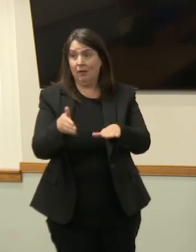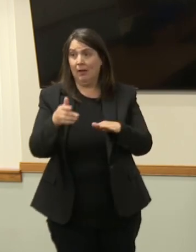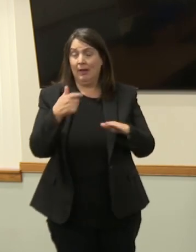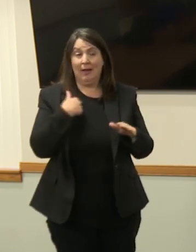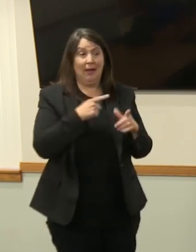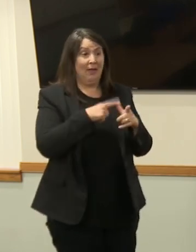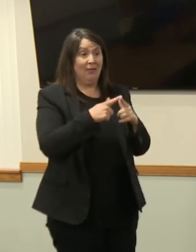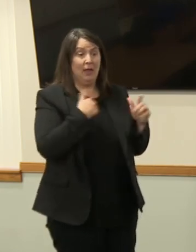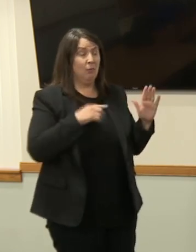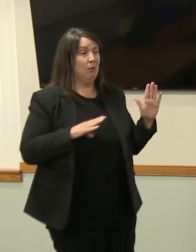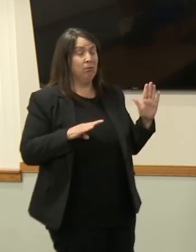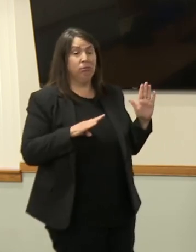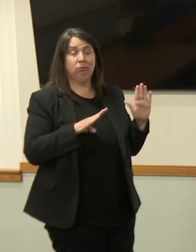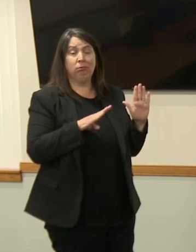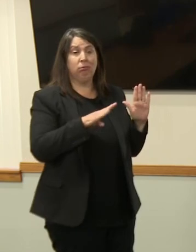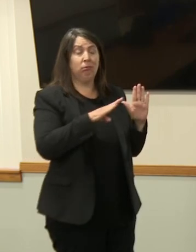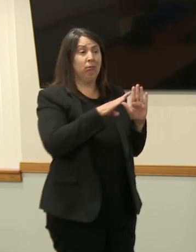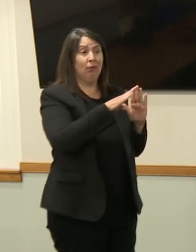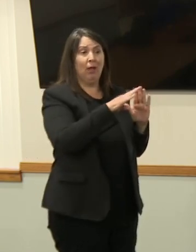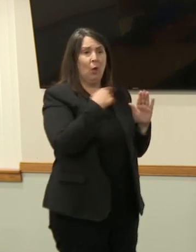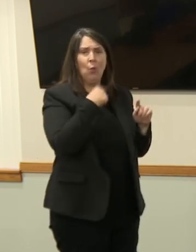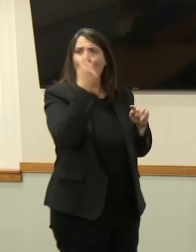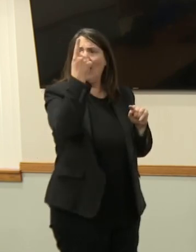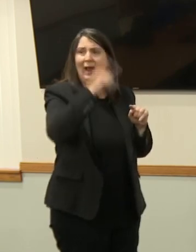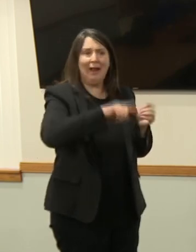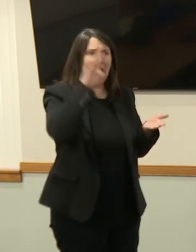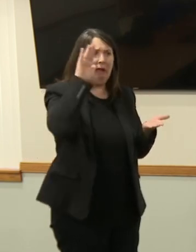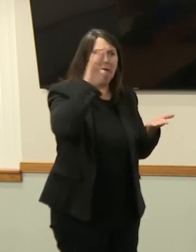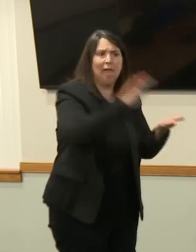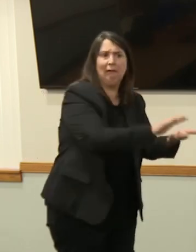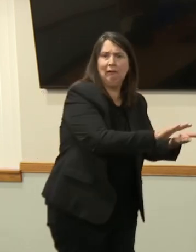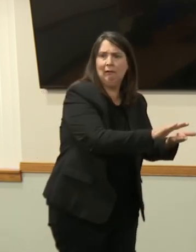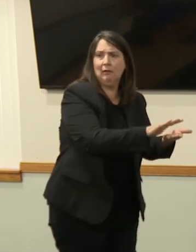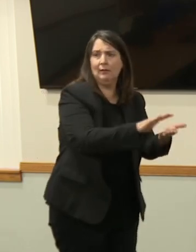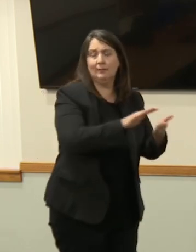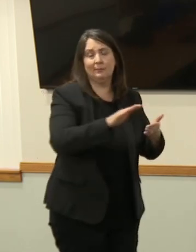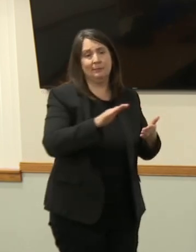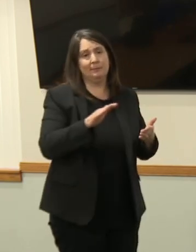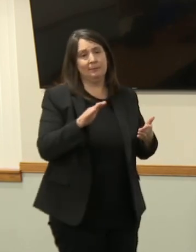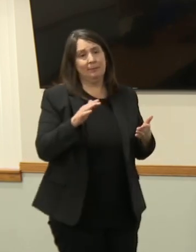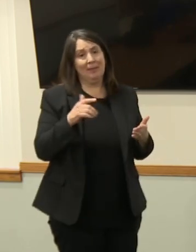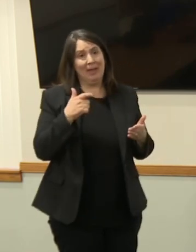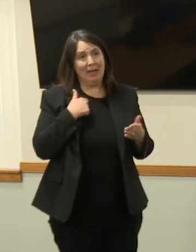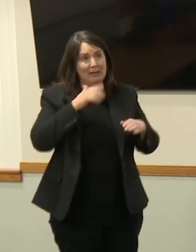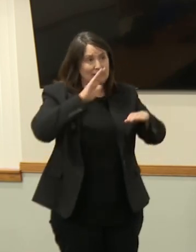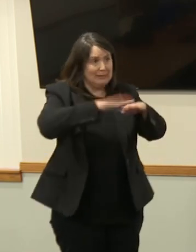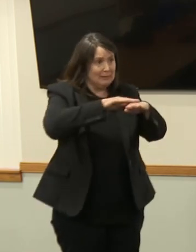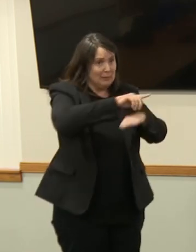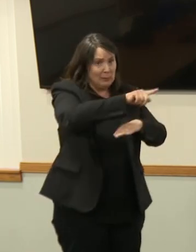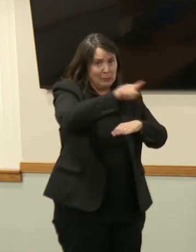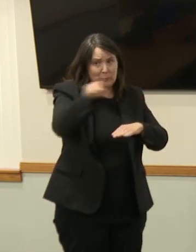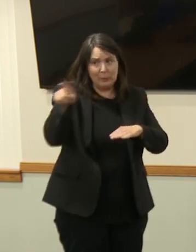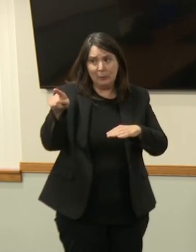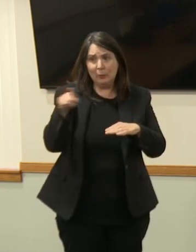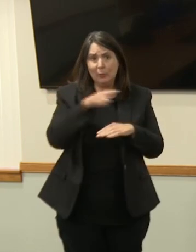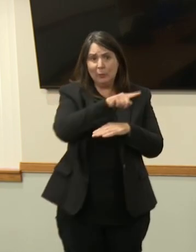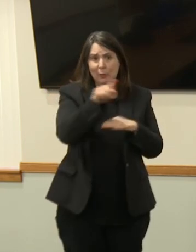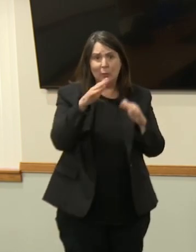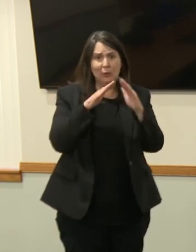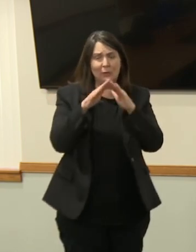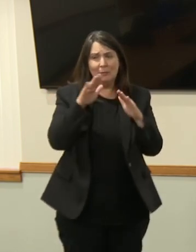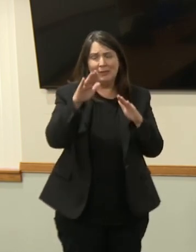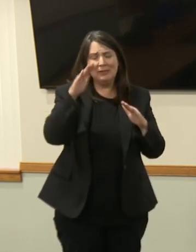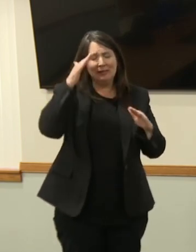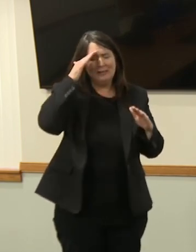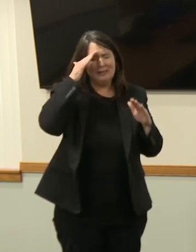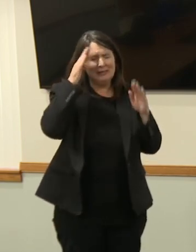us to correct. And that's the concern right now, is that by putting us on this kind of alert as a community, we don't want to get